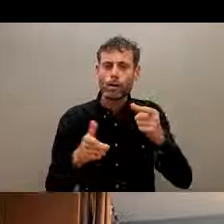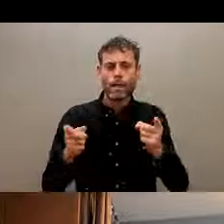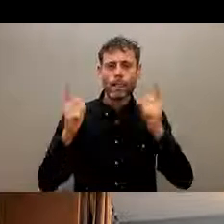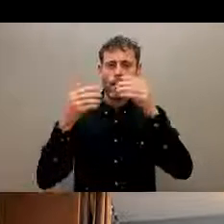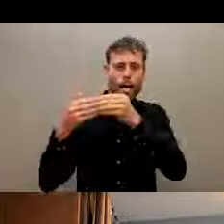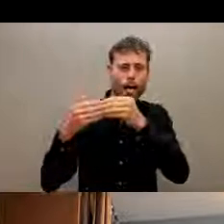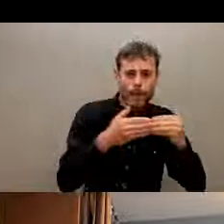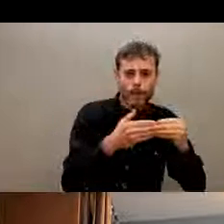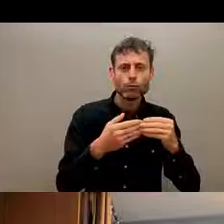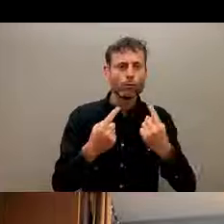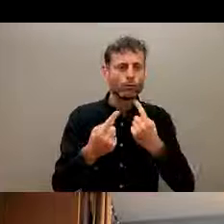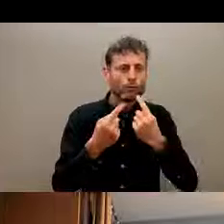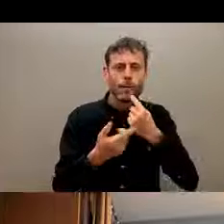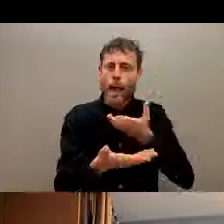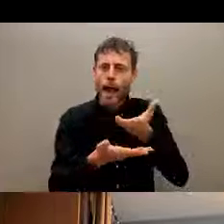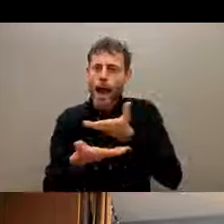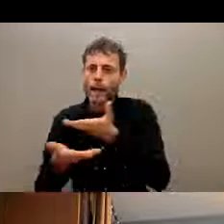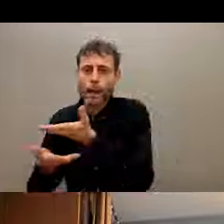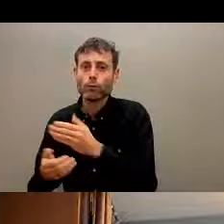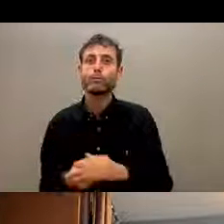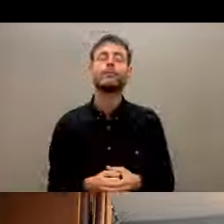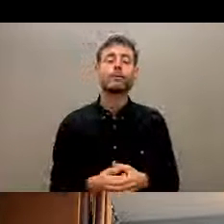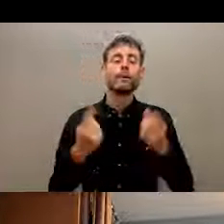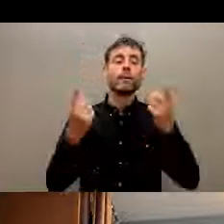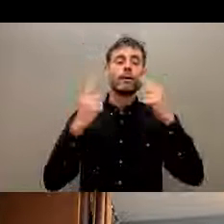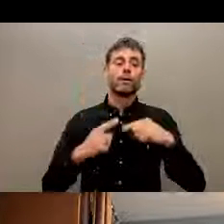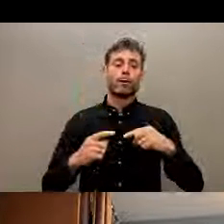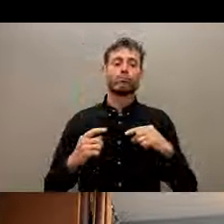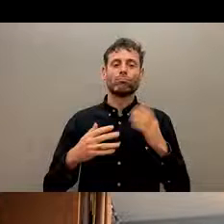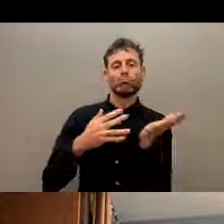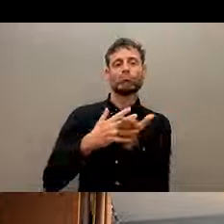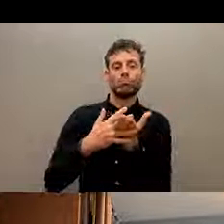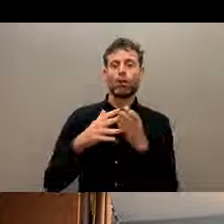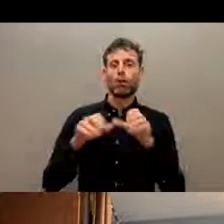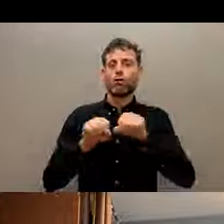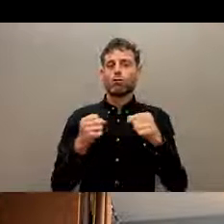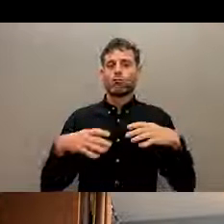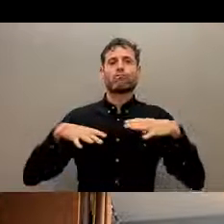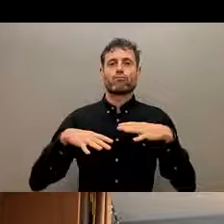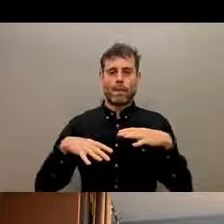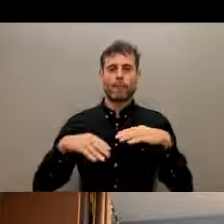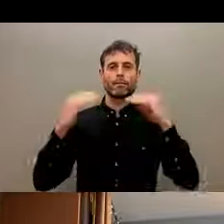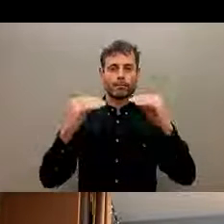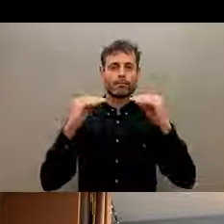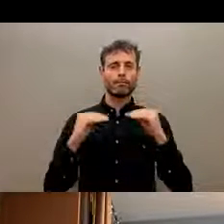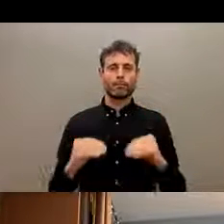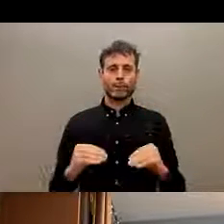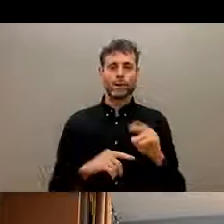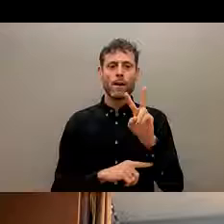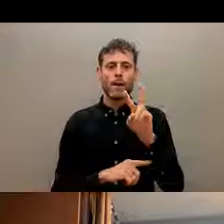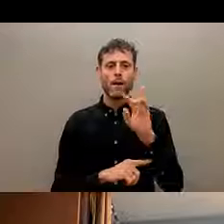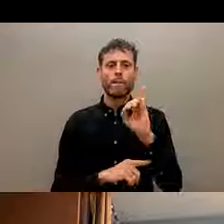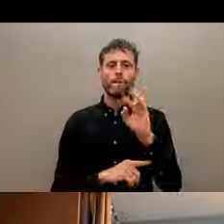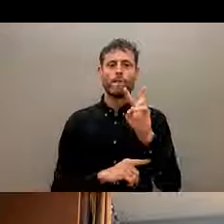early lunch there for the people in Ireland. And then session 3 is Vibity training resources, showcase